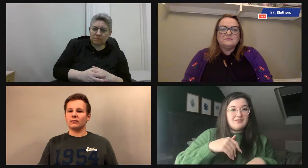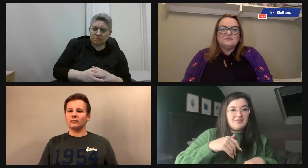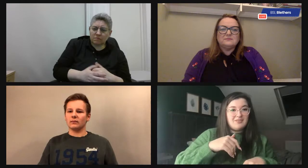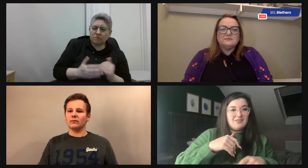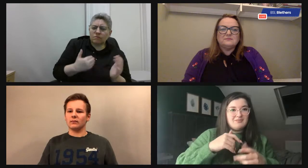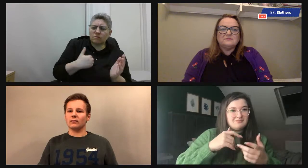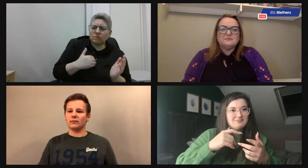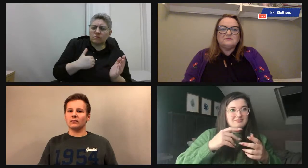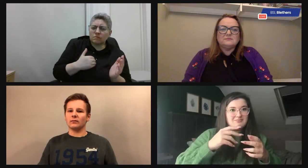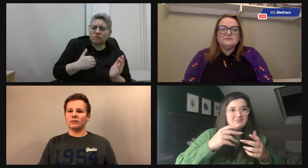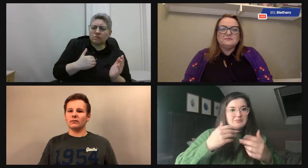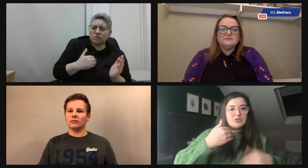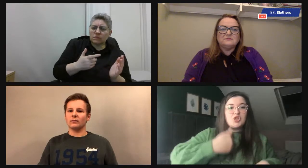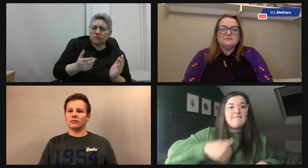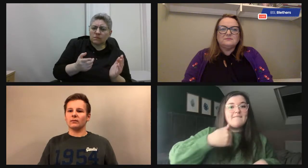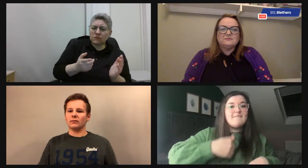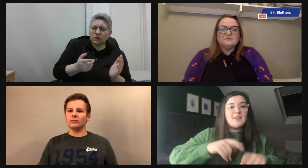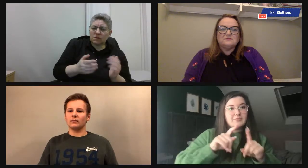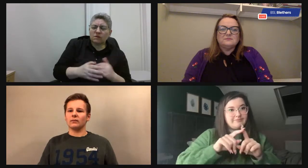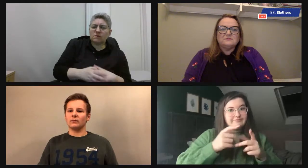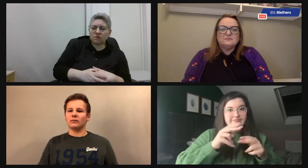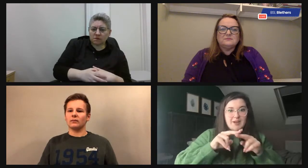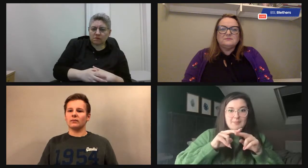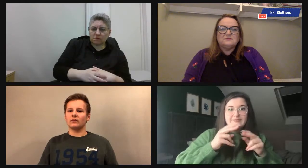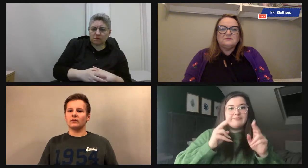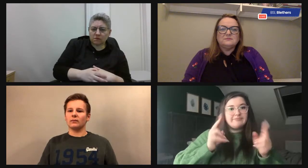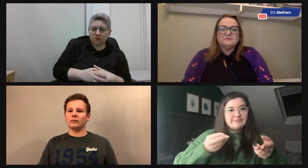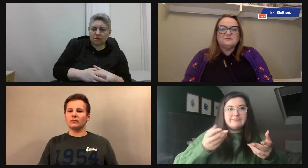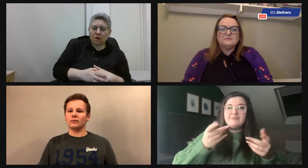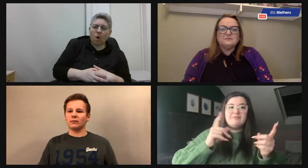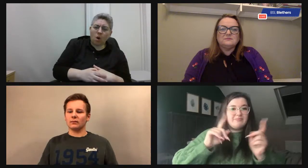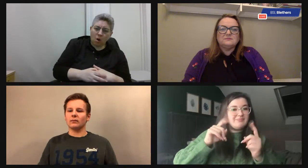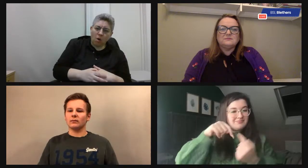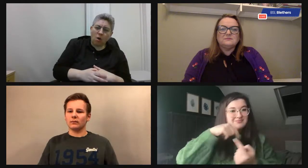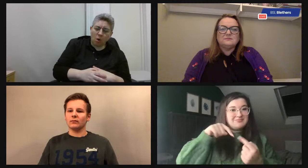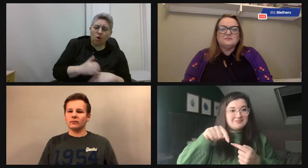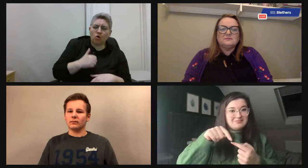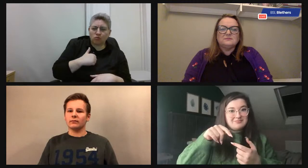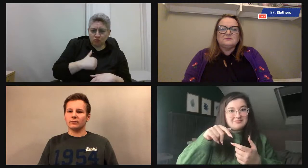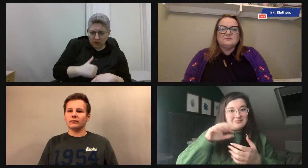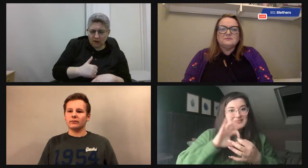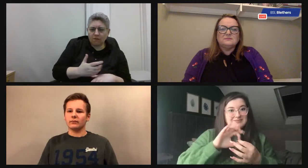and that can lead to depression. It can lead to what? Sorry.